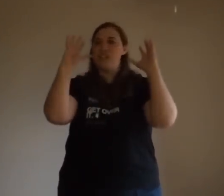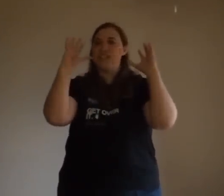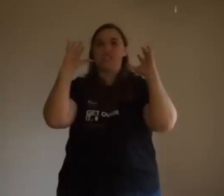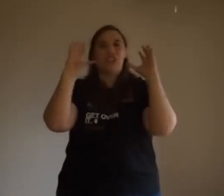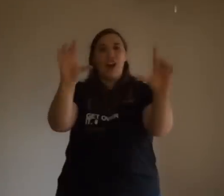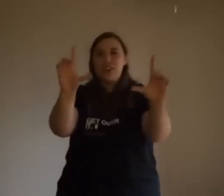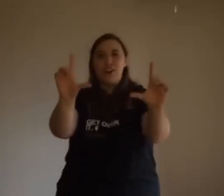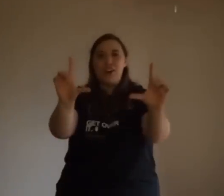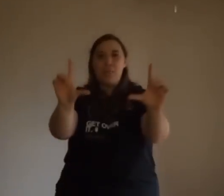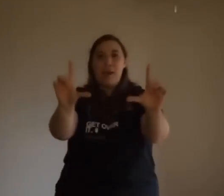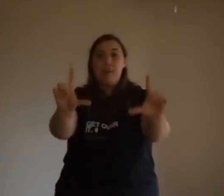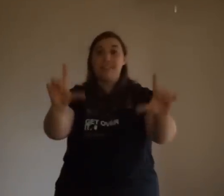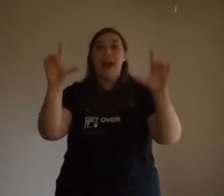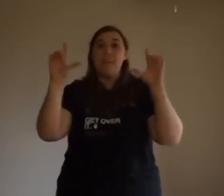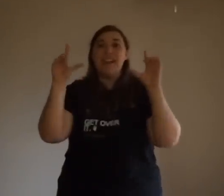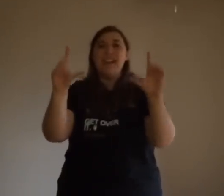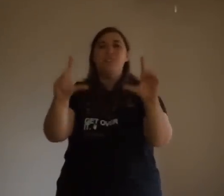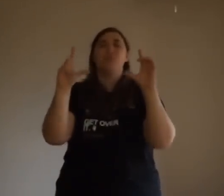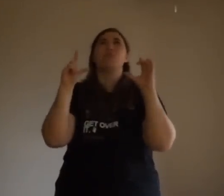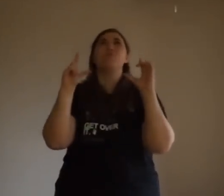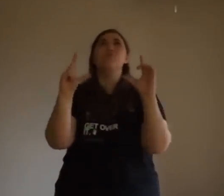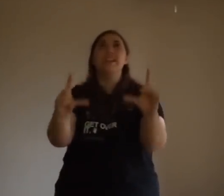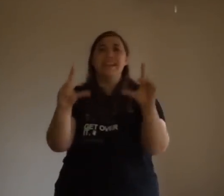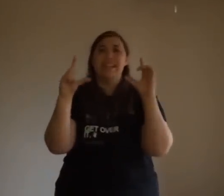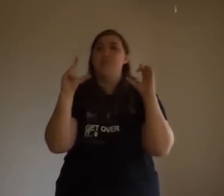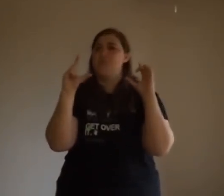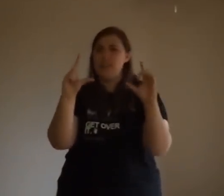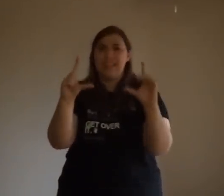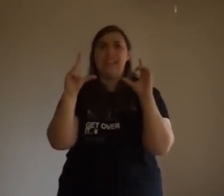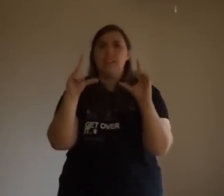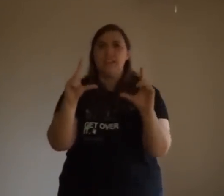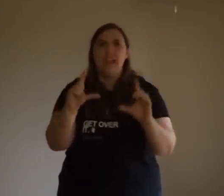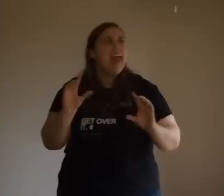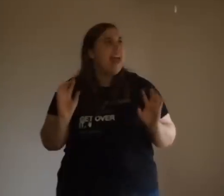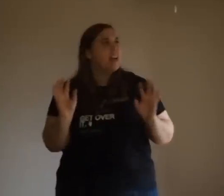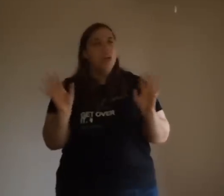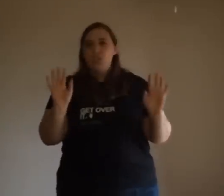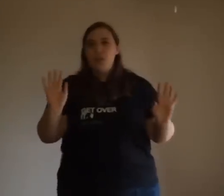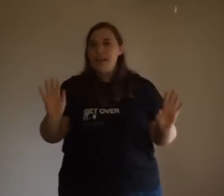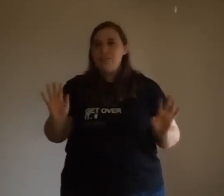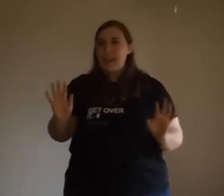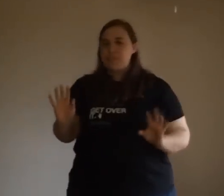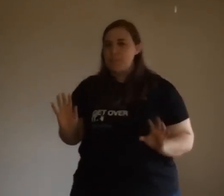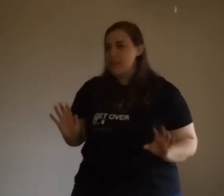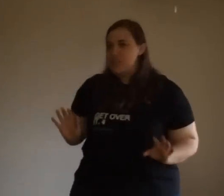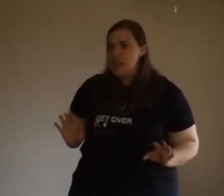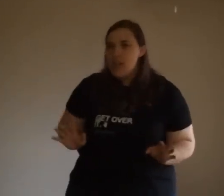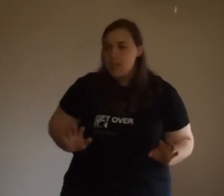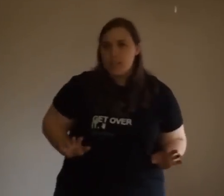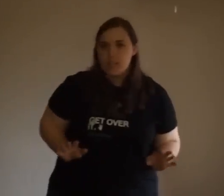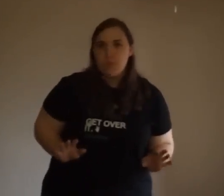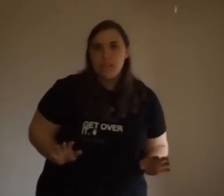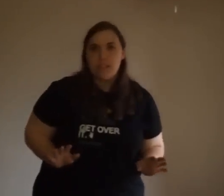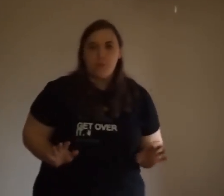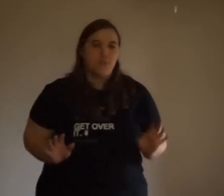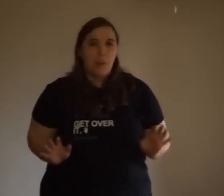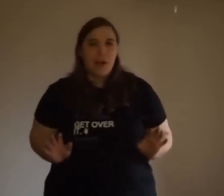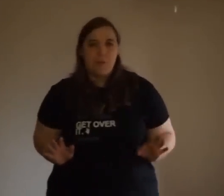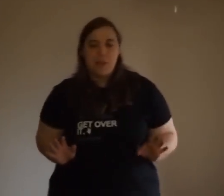just slaughtered a herd of babies. I mean, he looks really, really guilty. And do I even have to mention the symbolism of Spock being